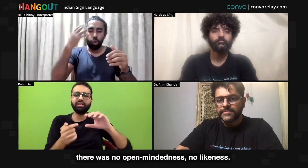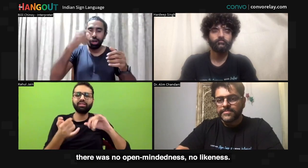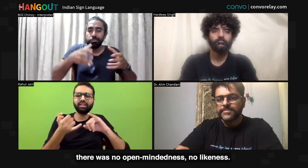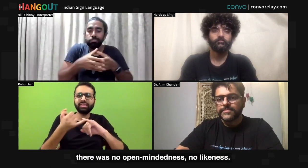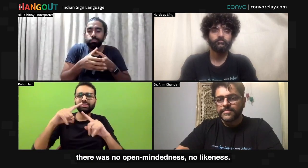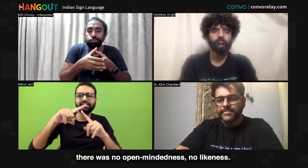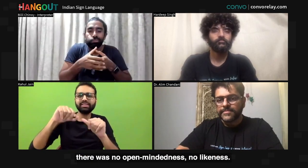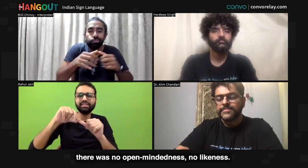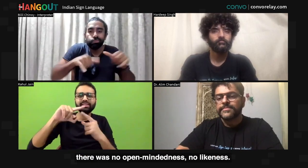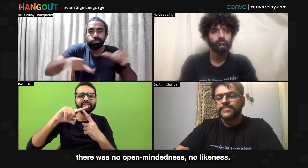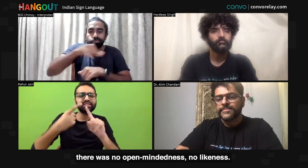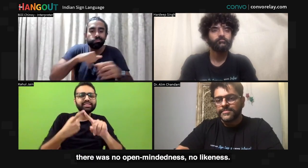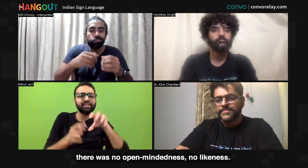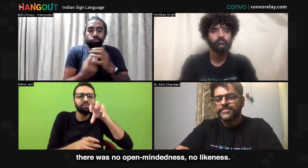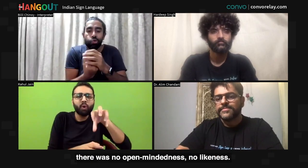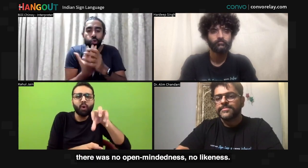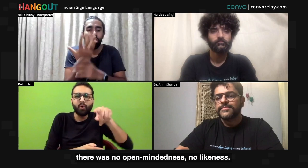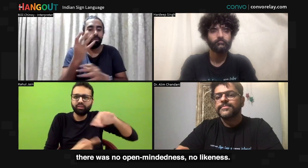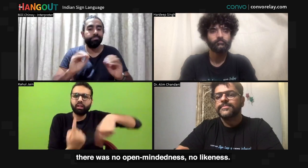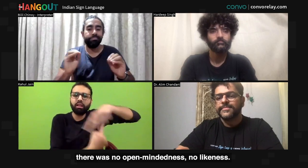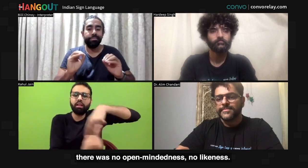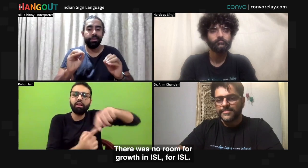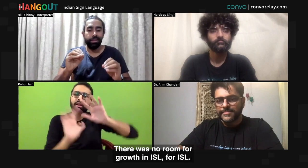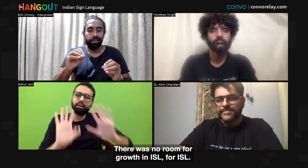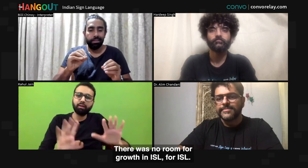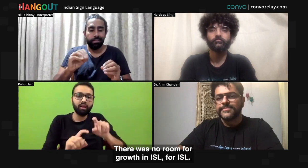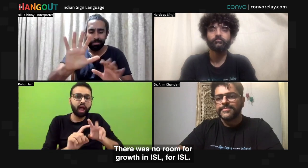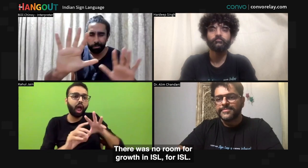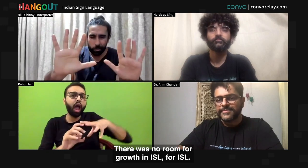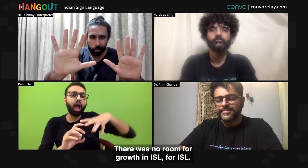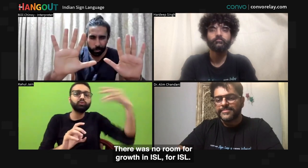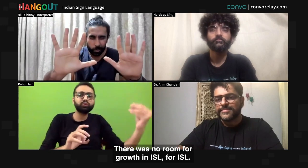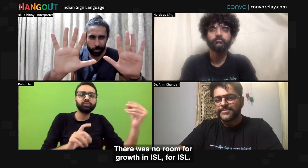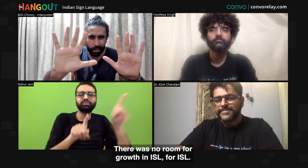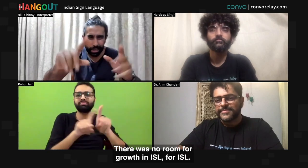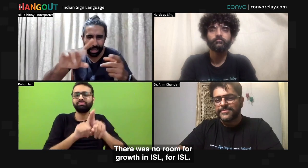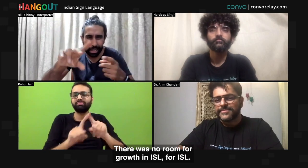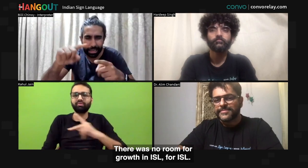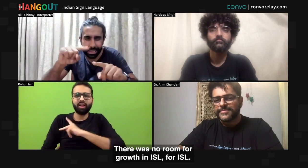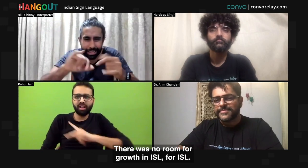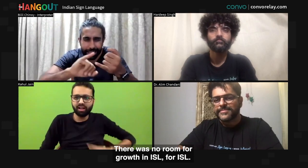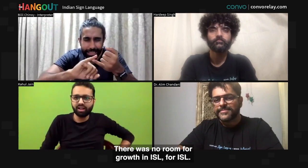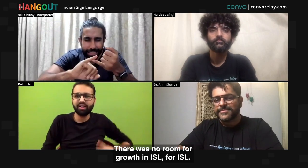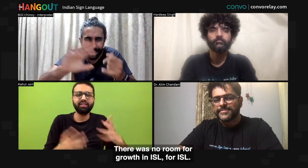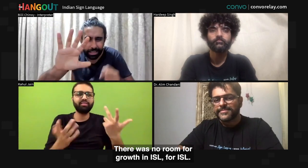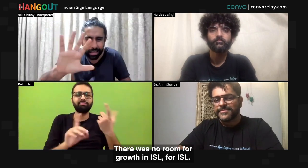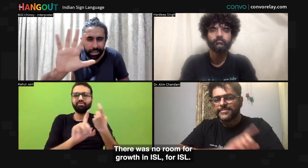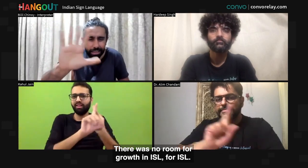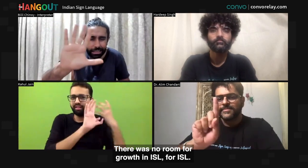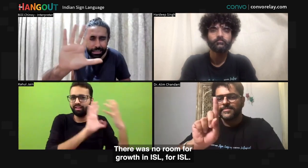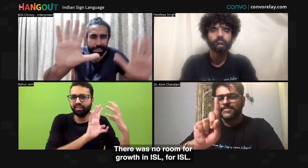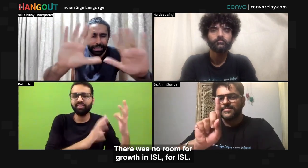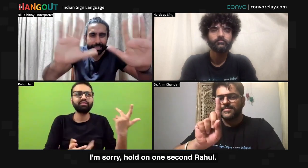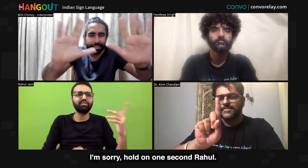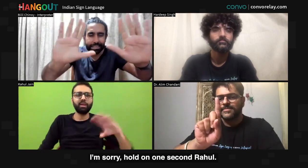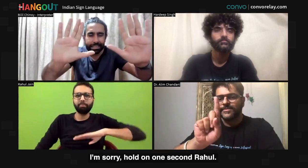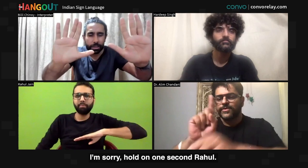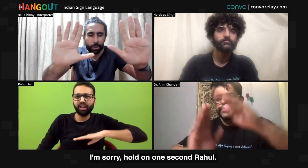open-mindedness, no likeness. There was no room for growth in ISL, for ISL. I'm sorry. Hold on